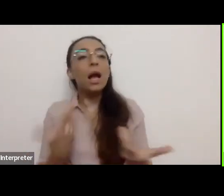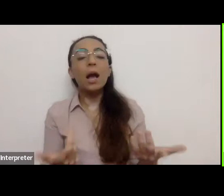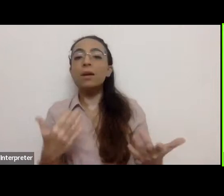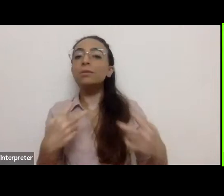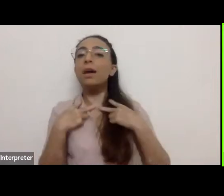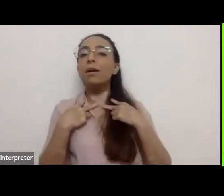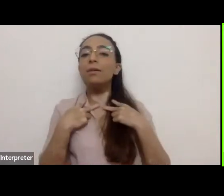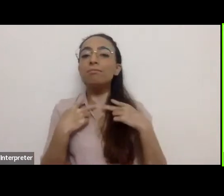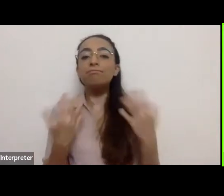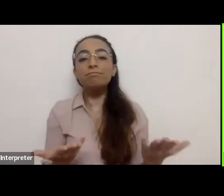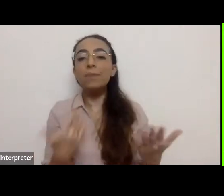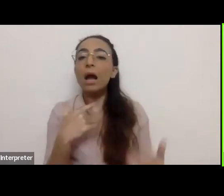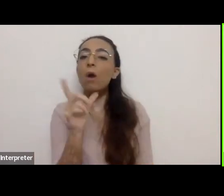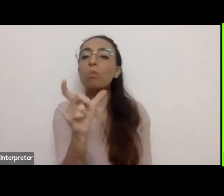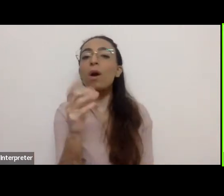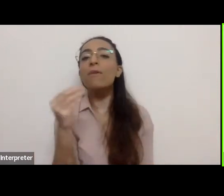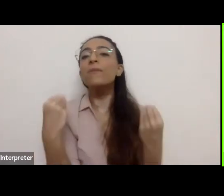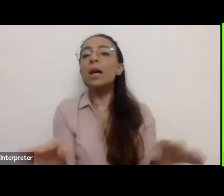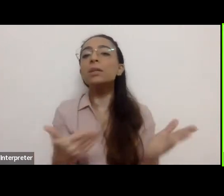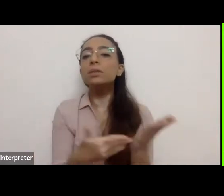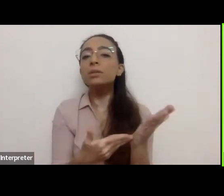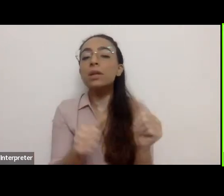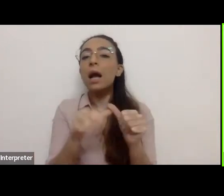word. I think we